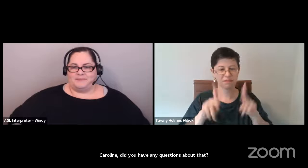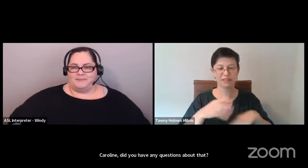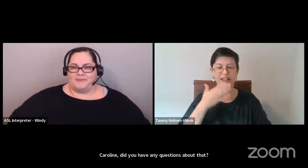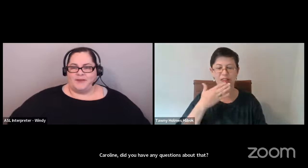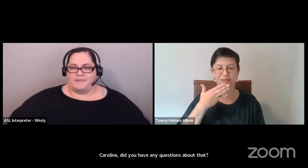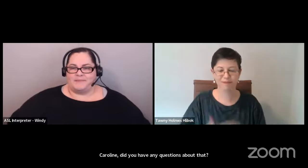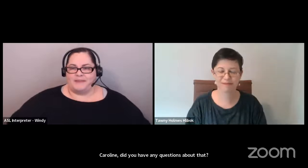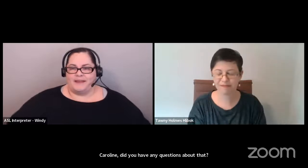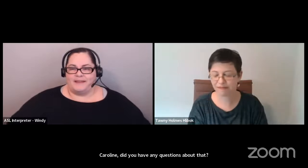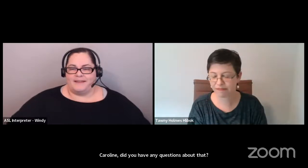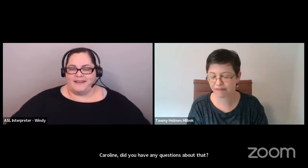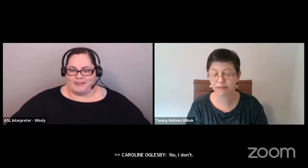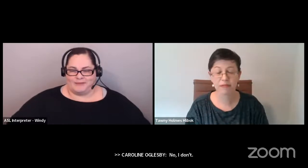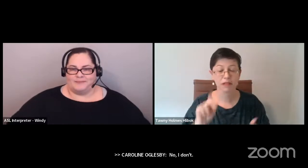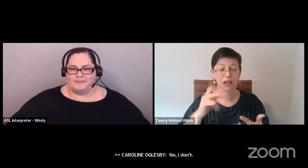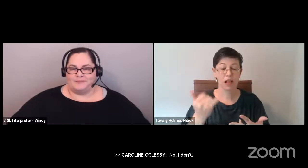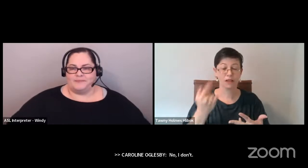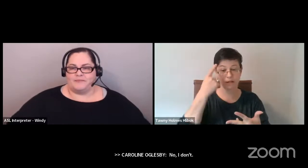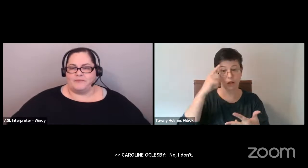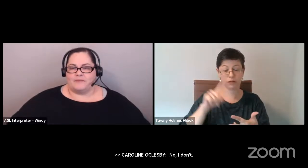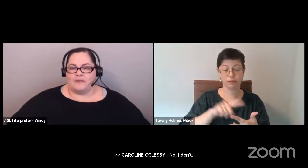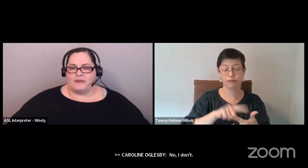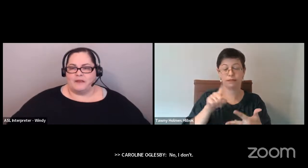Okay, great. Thank you.